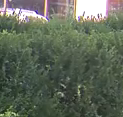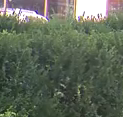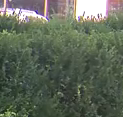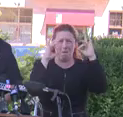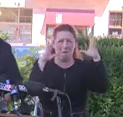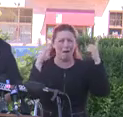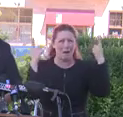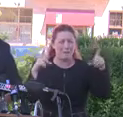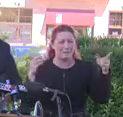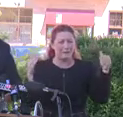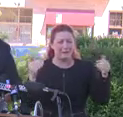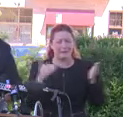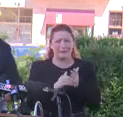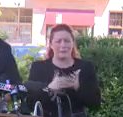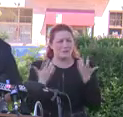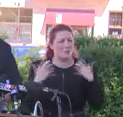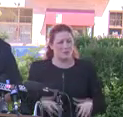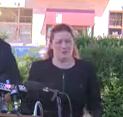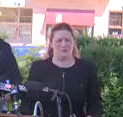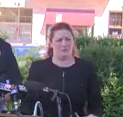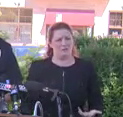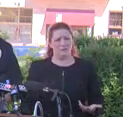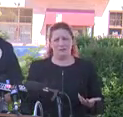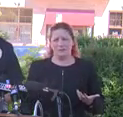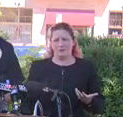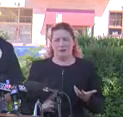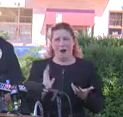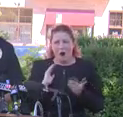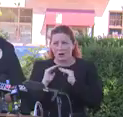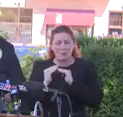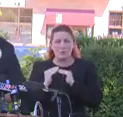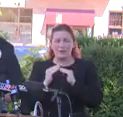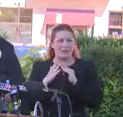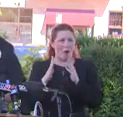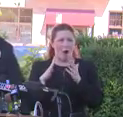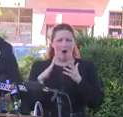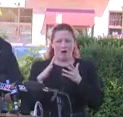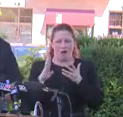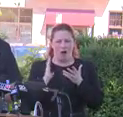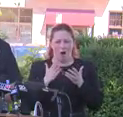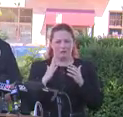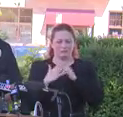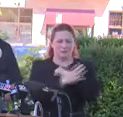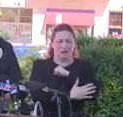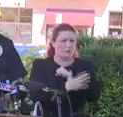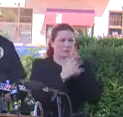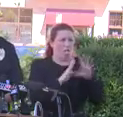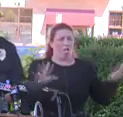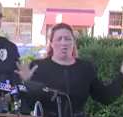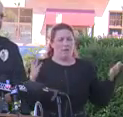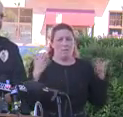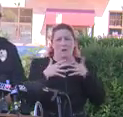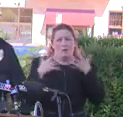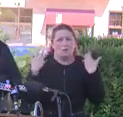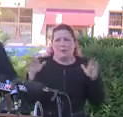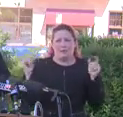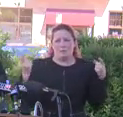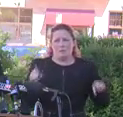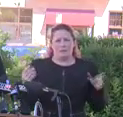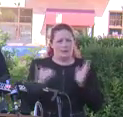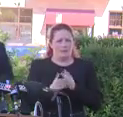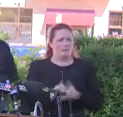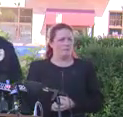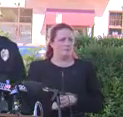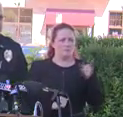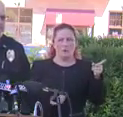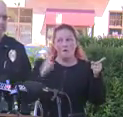our community, but any other community out in this. Things are getting back to normal. That is the message this afternoon from Sun Prairie